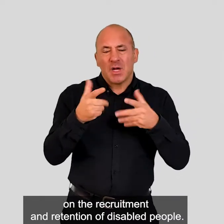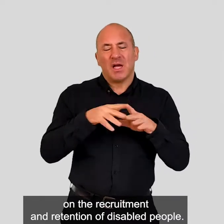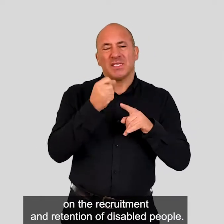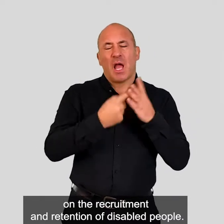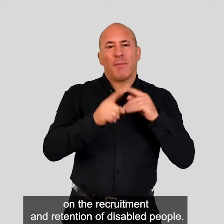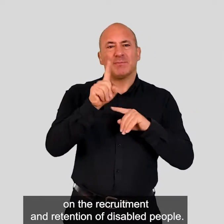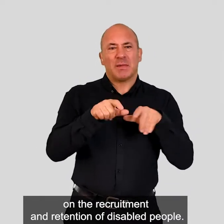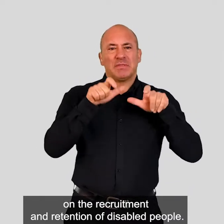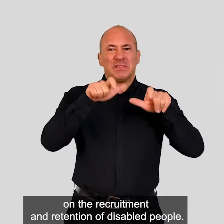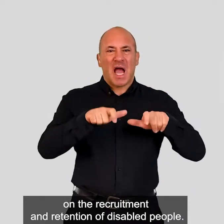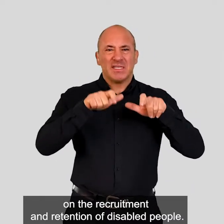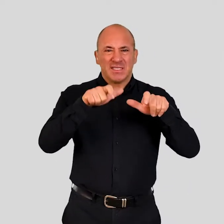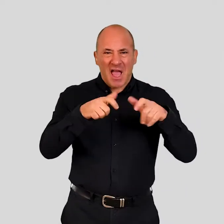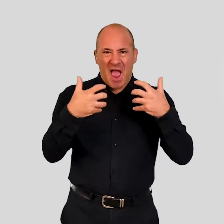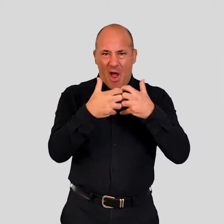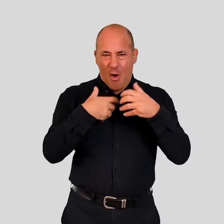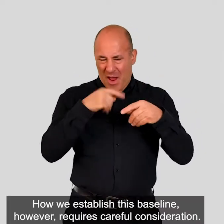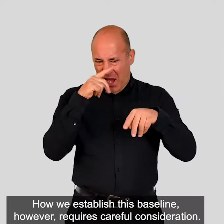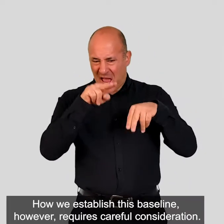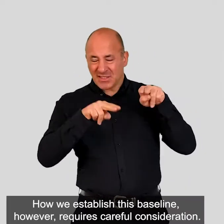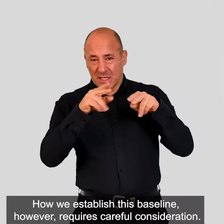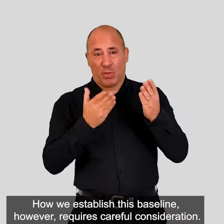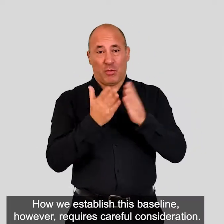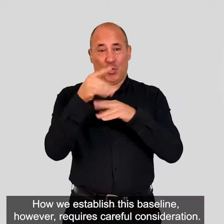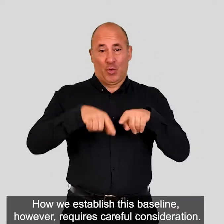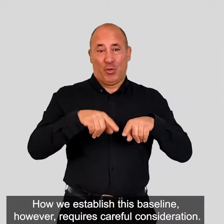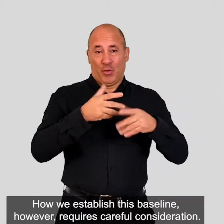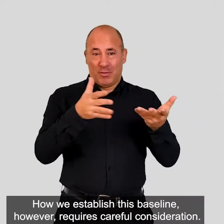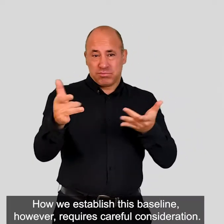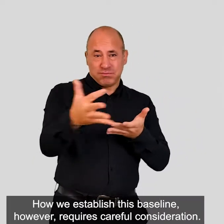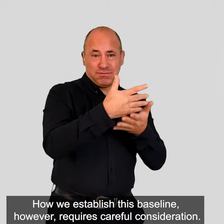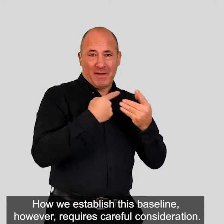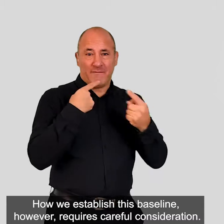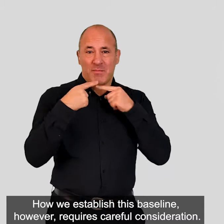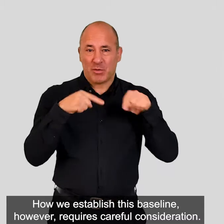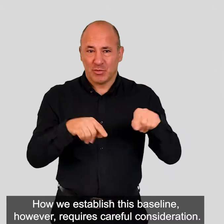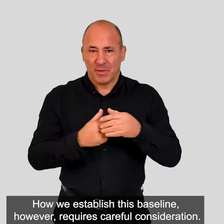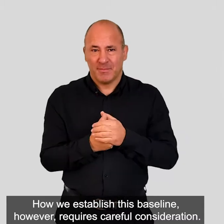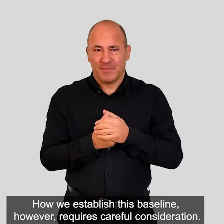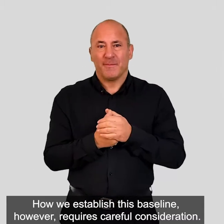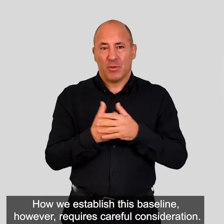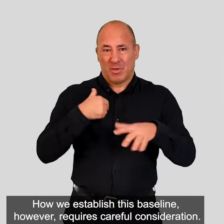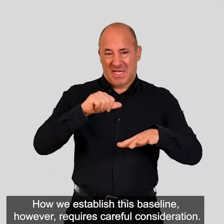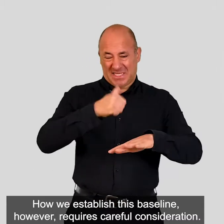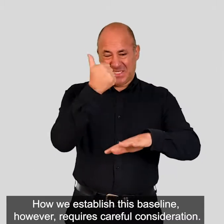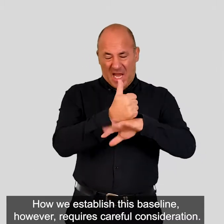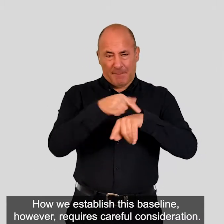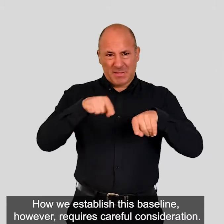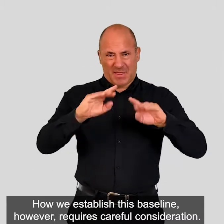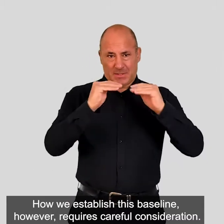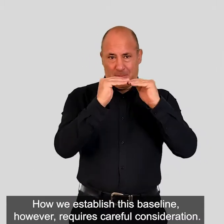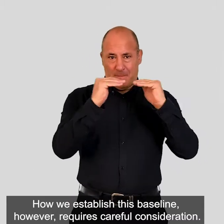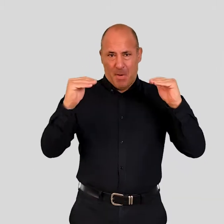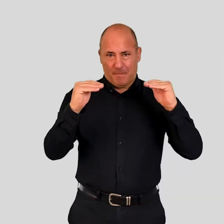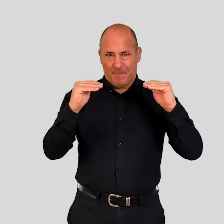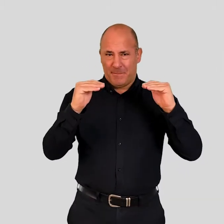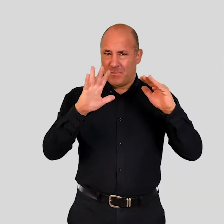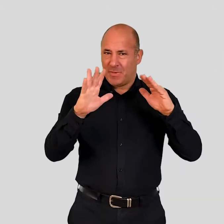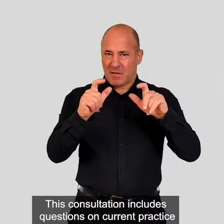of disabled people. How we establish this baseline, however, requires careful consideration.